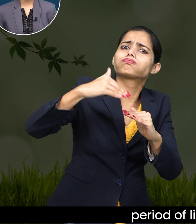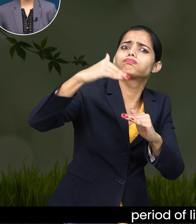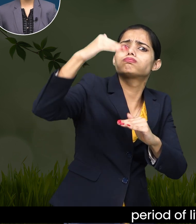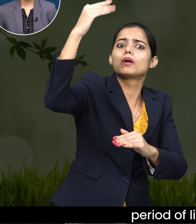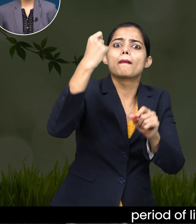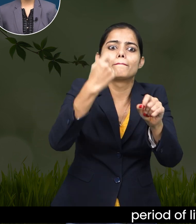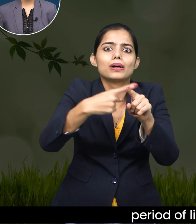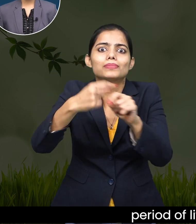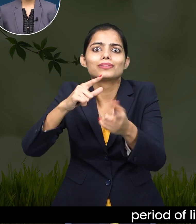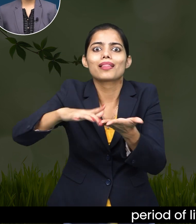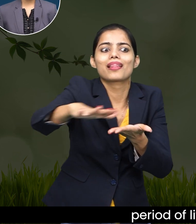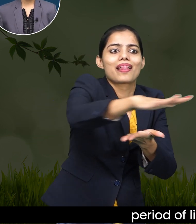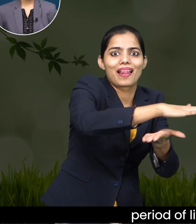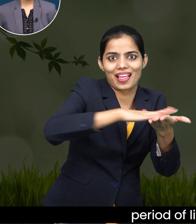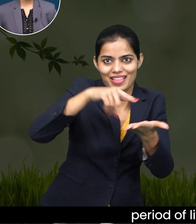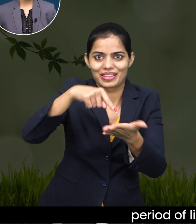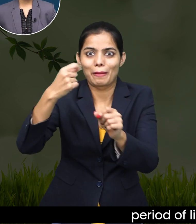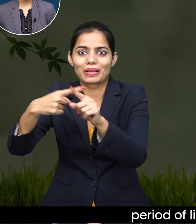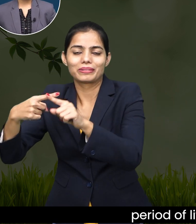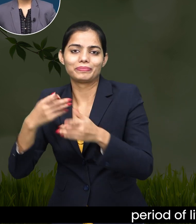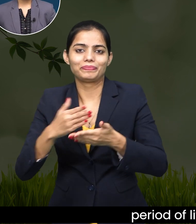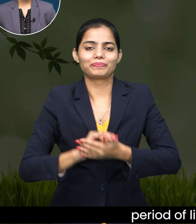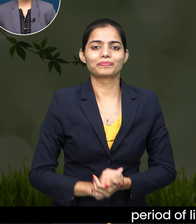and habitat.